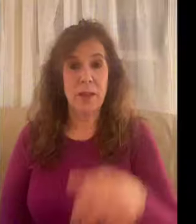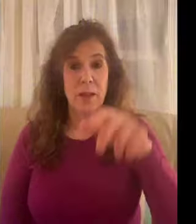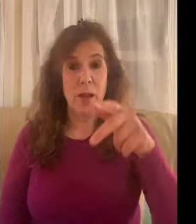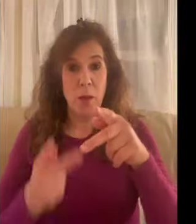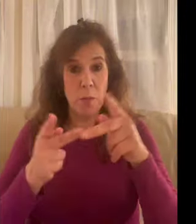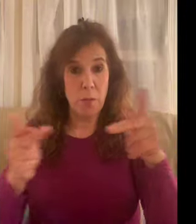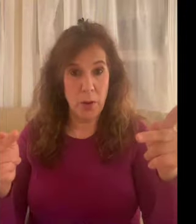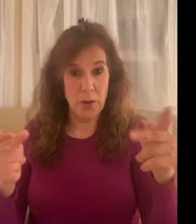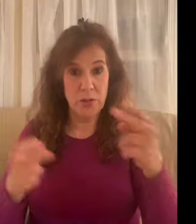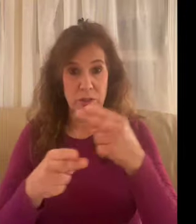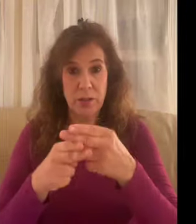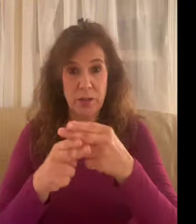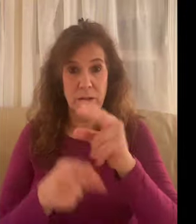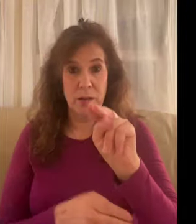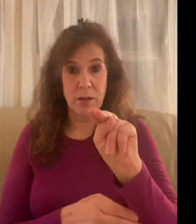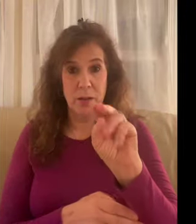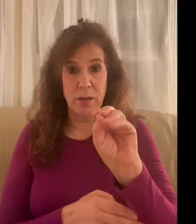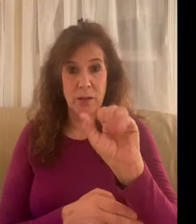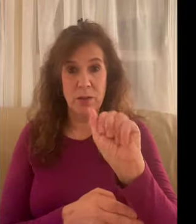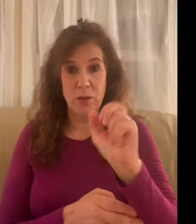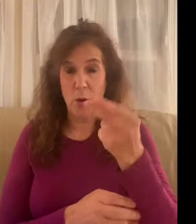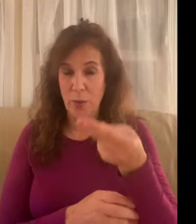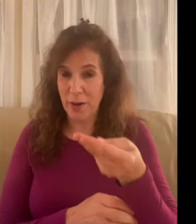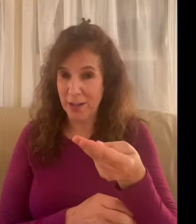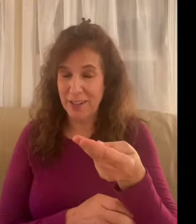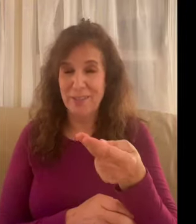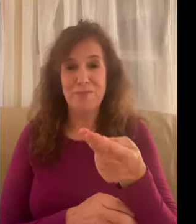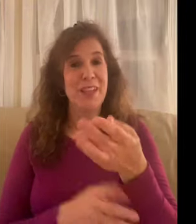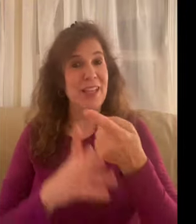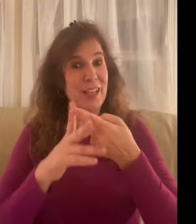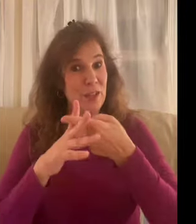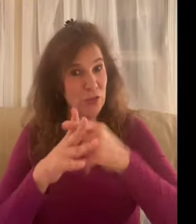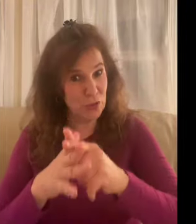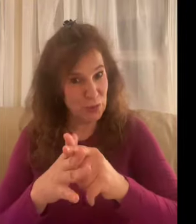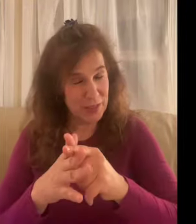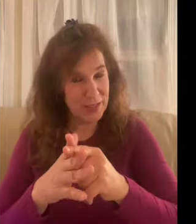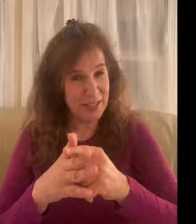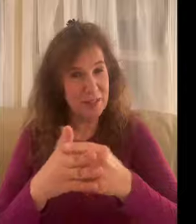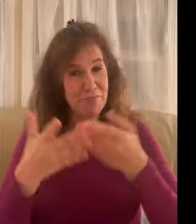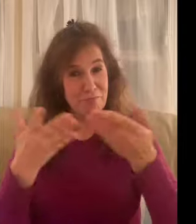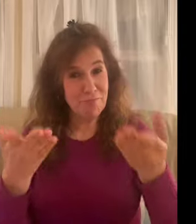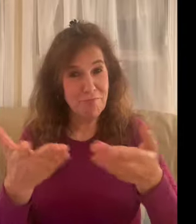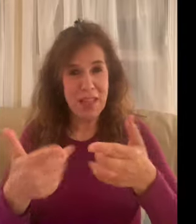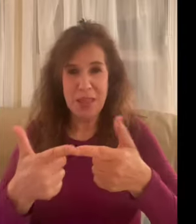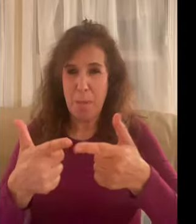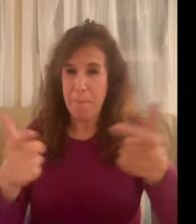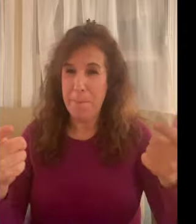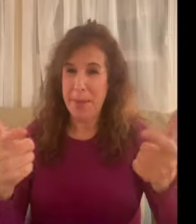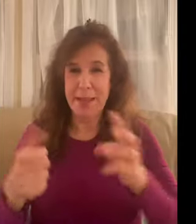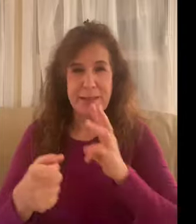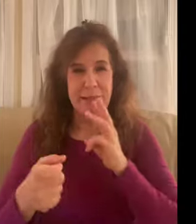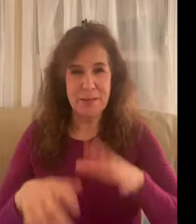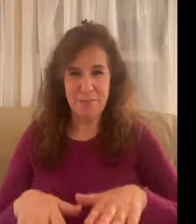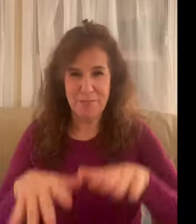Parashat Noach, the introduction that led to the big flood. So, finally, we're starting this new